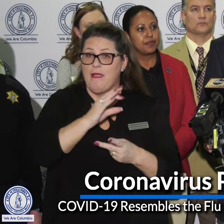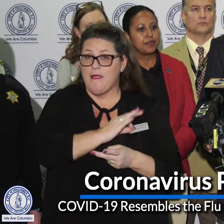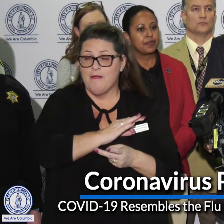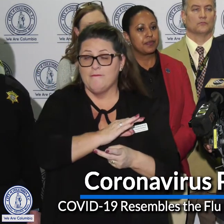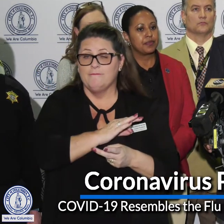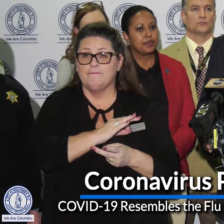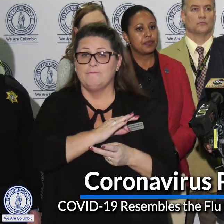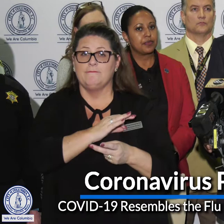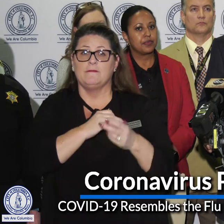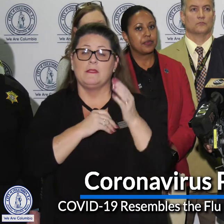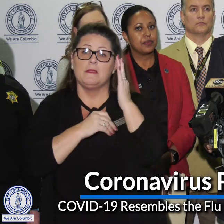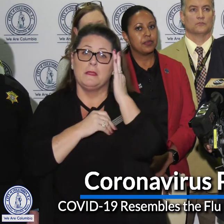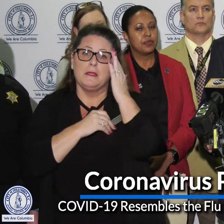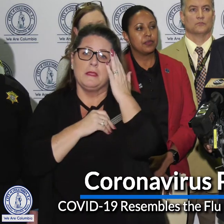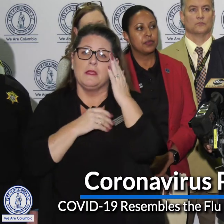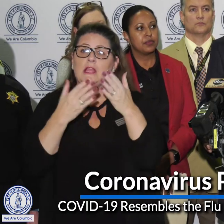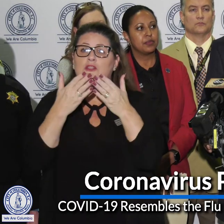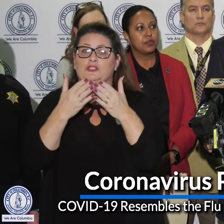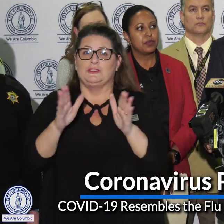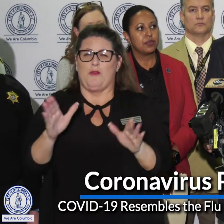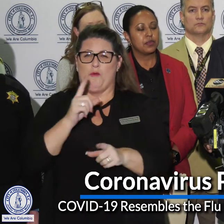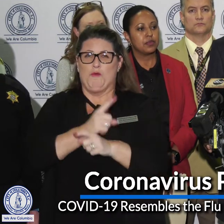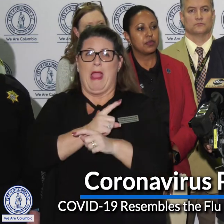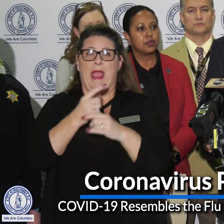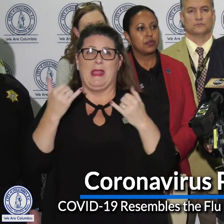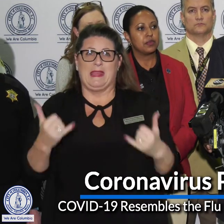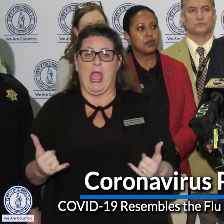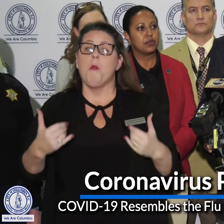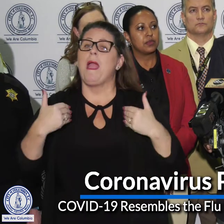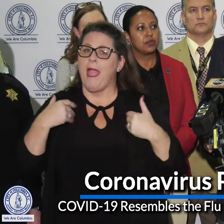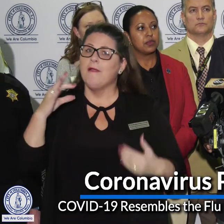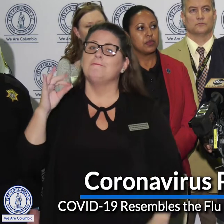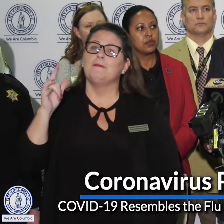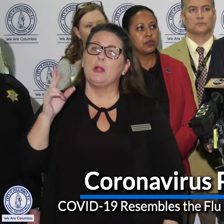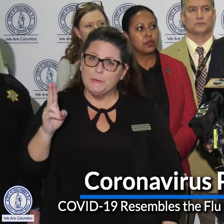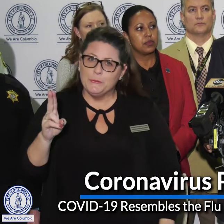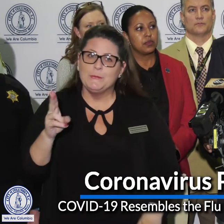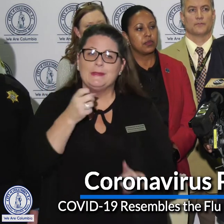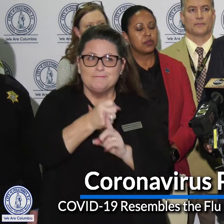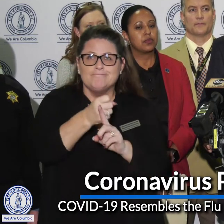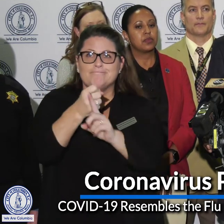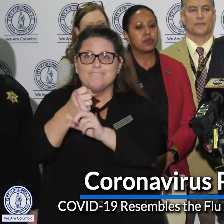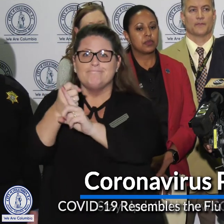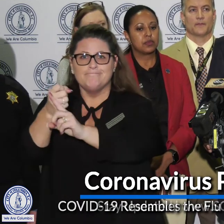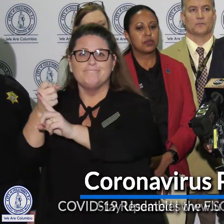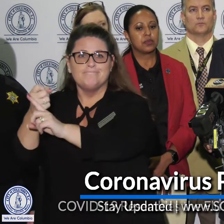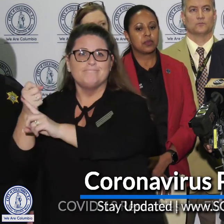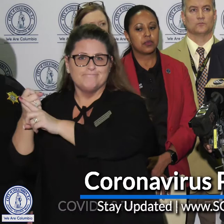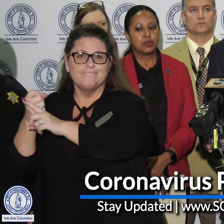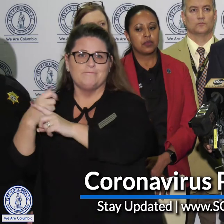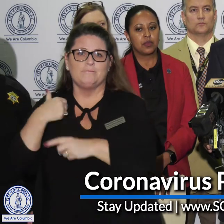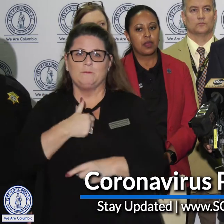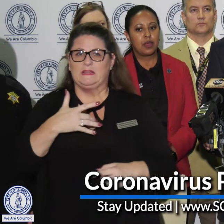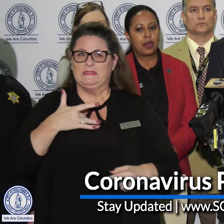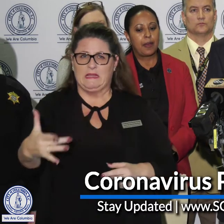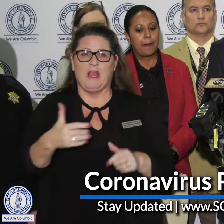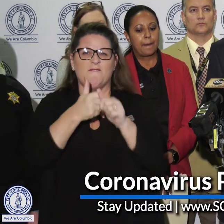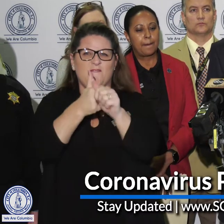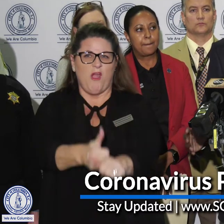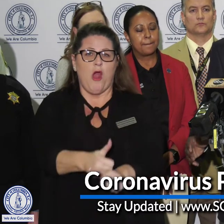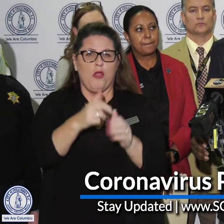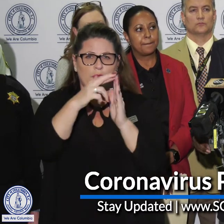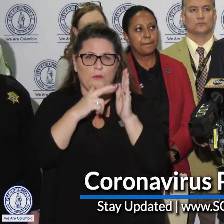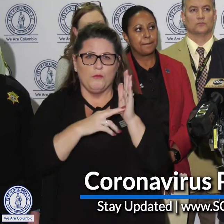and we generally, this time of year, we have flu protocols that we follow. And that speaks to